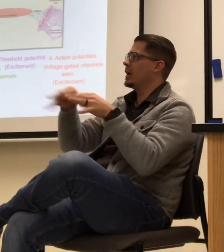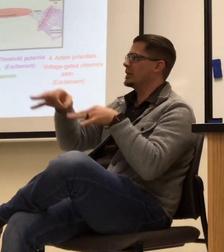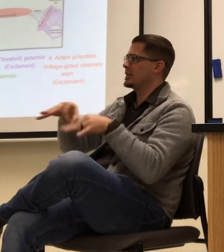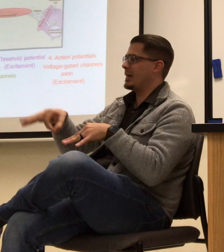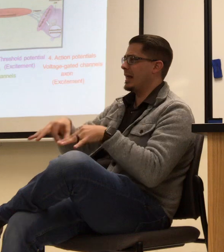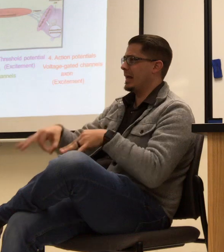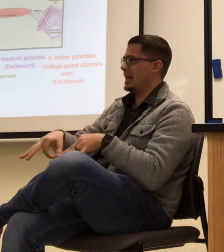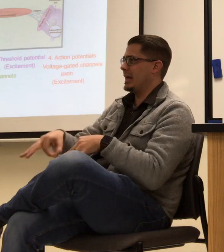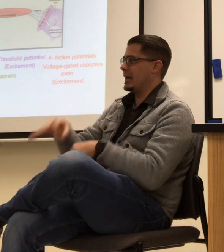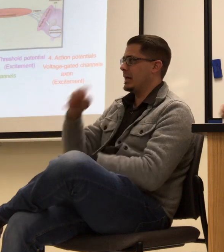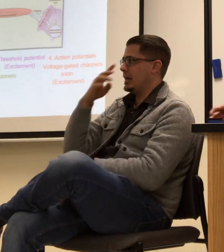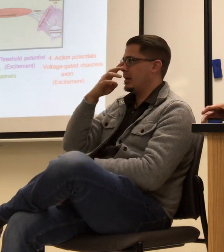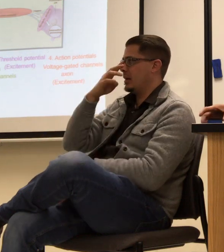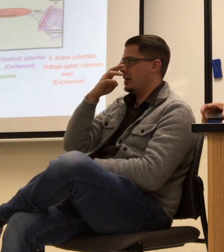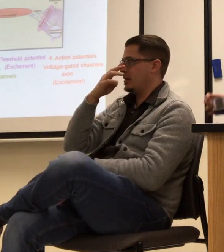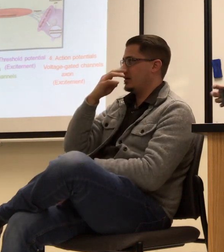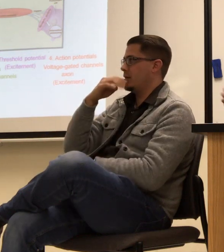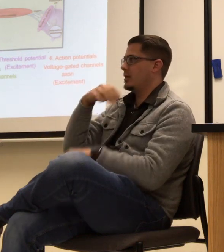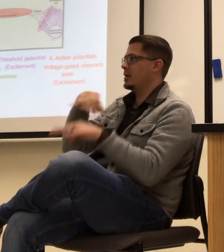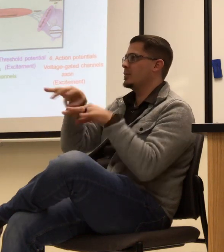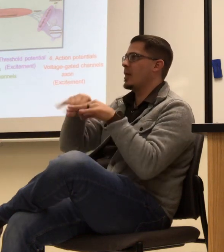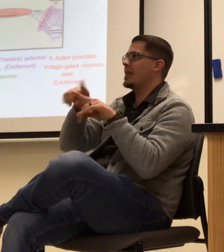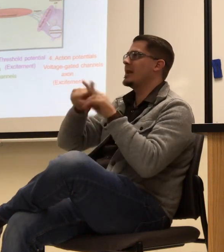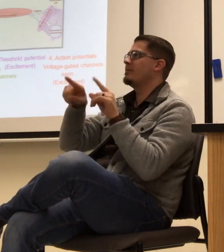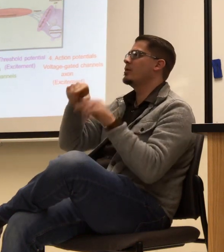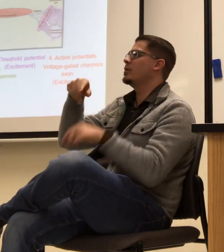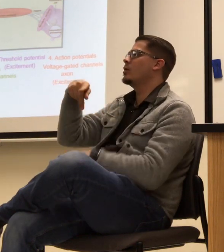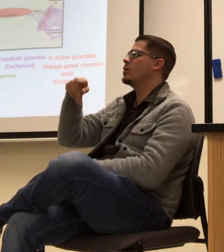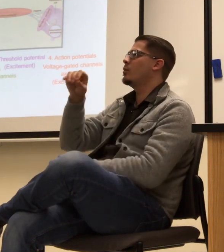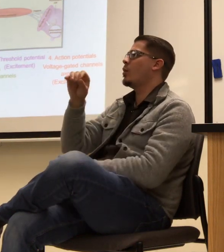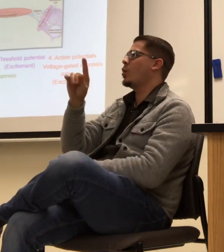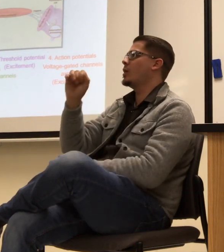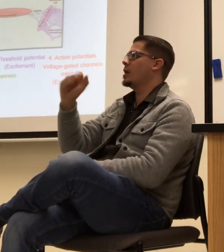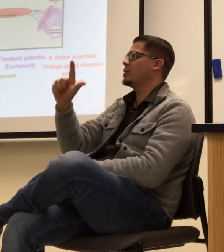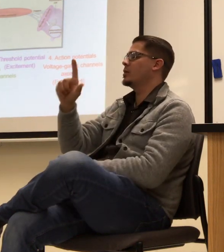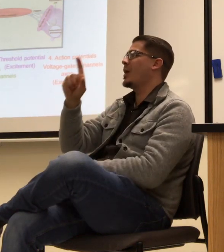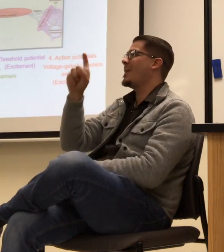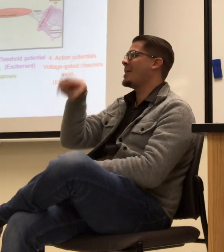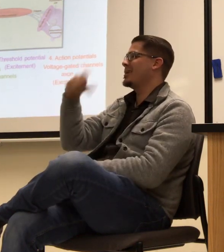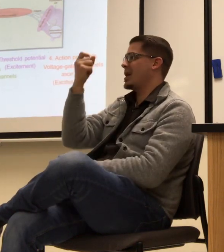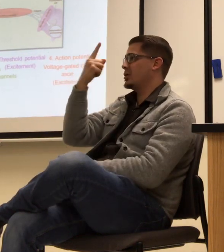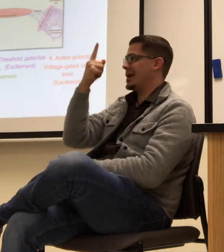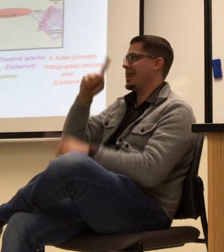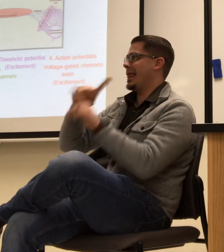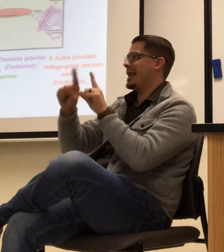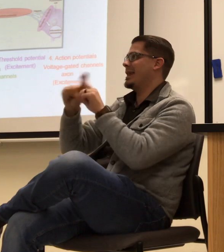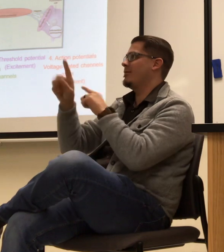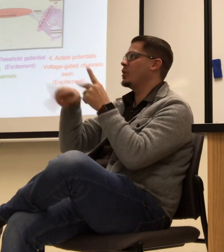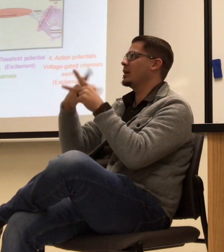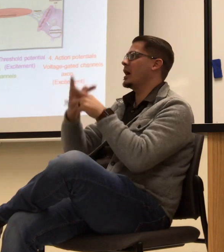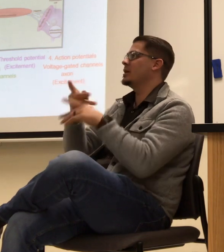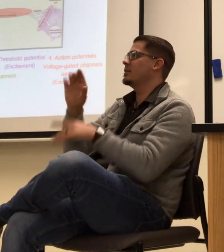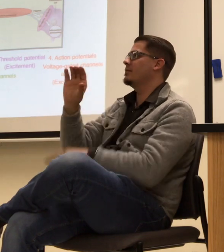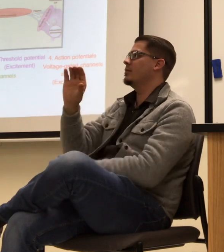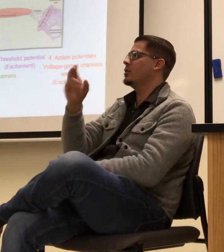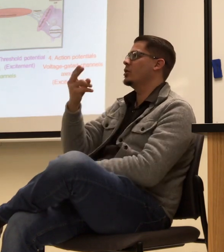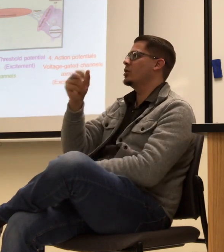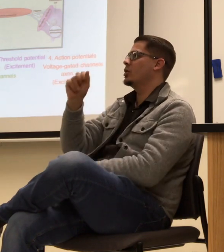explain the different potentials, you have to understand the different kinds of